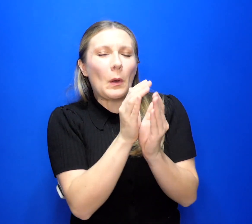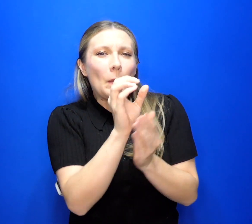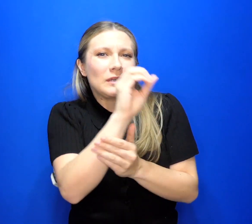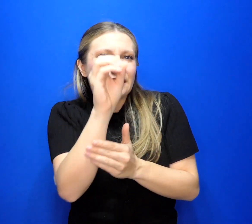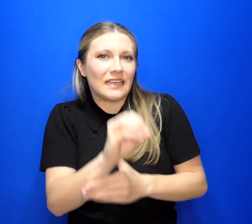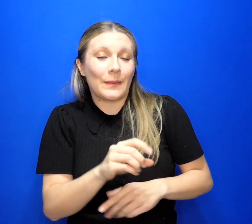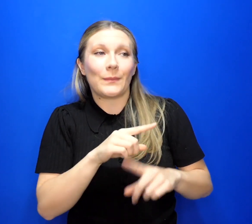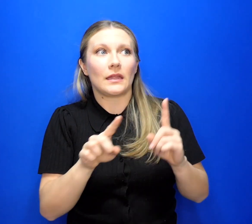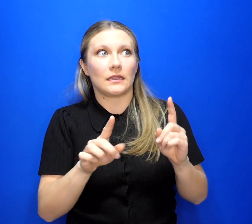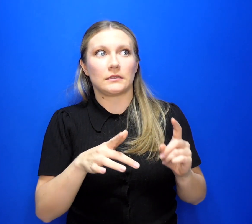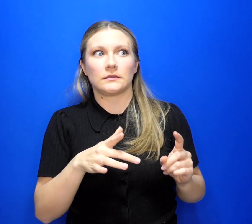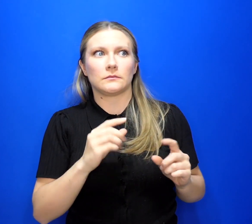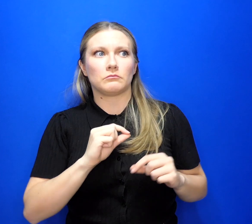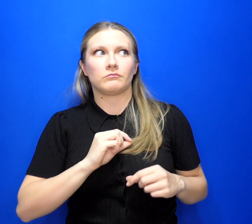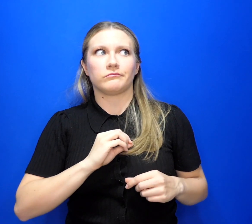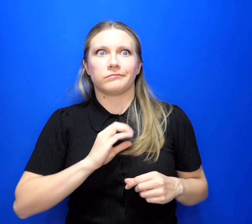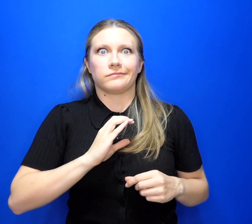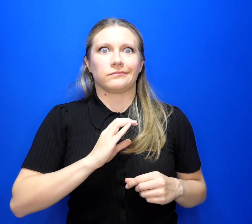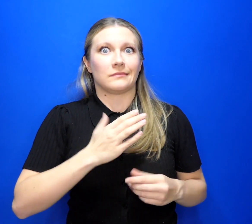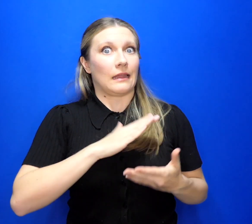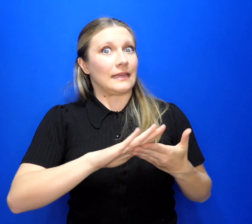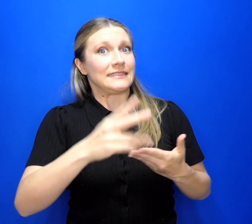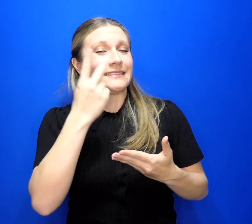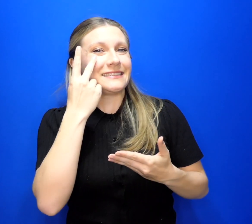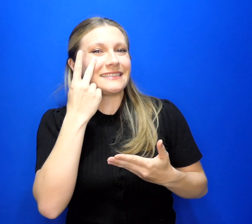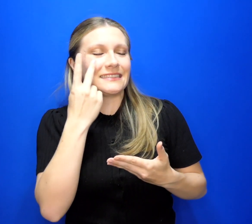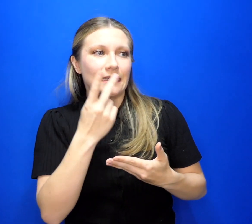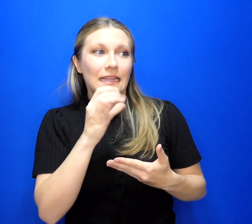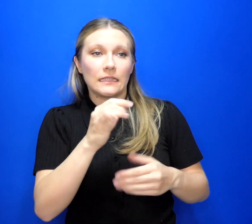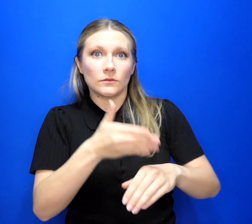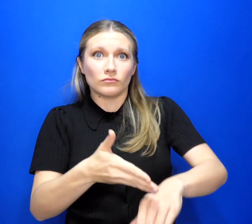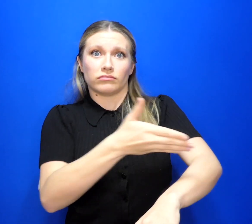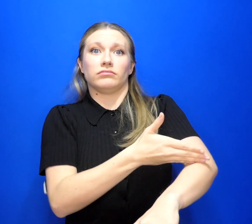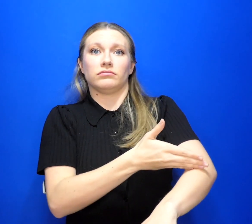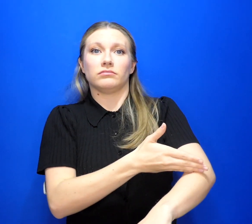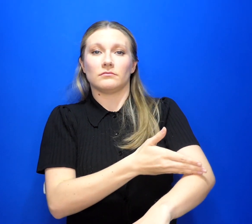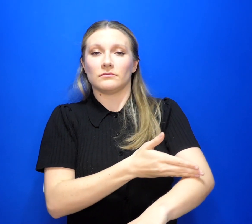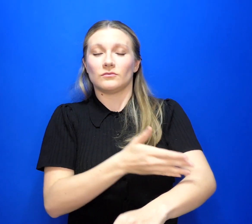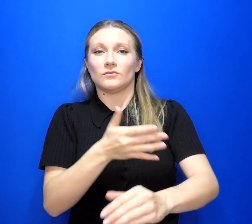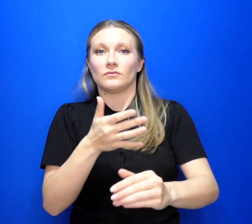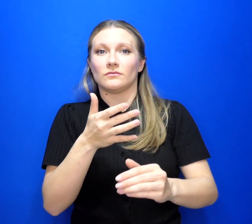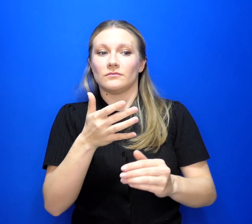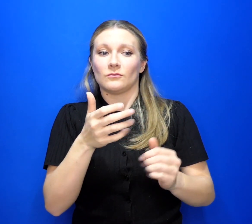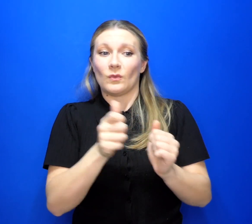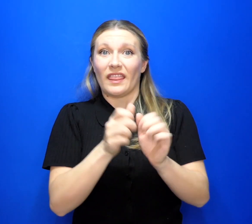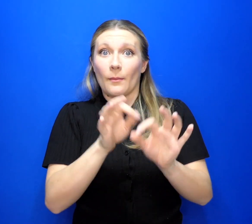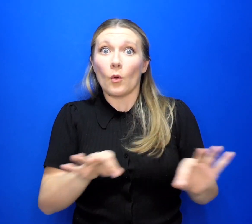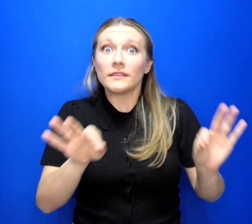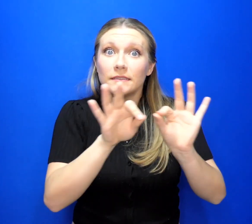but it is encouraging to see how that's progressed in importance for